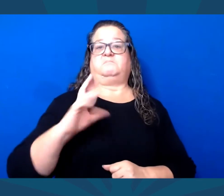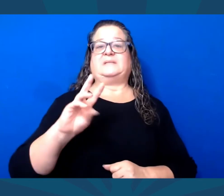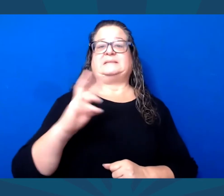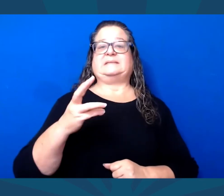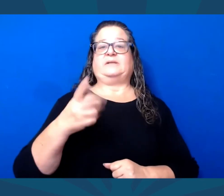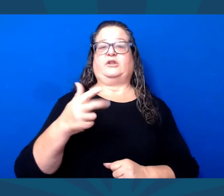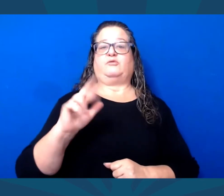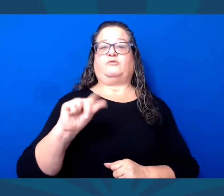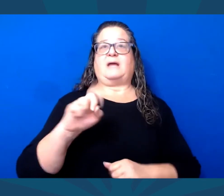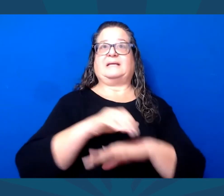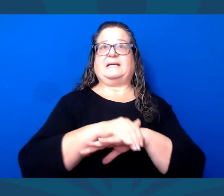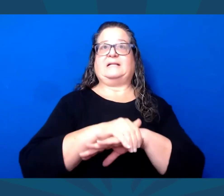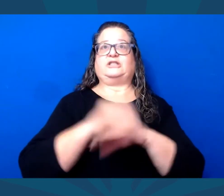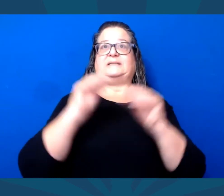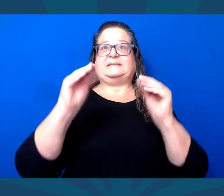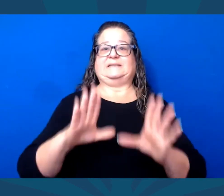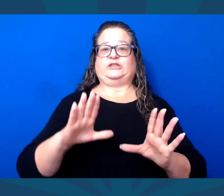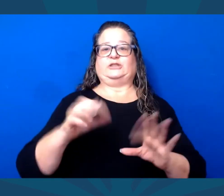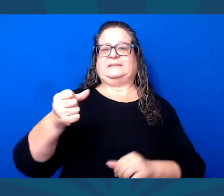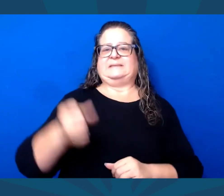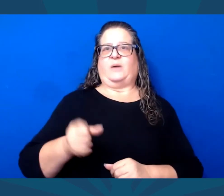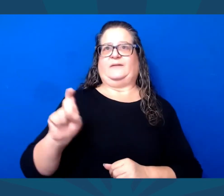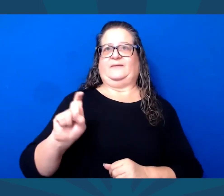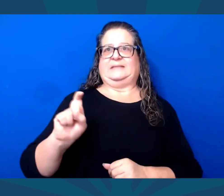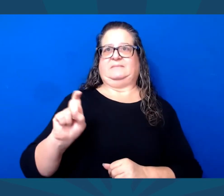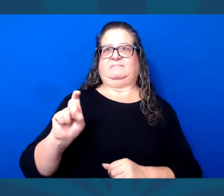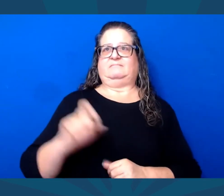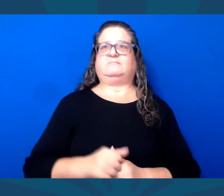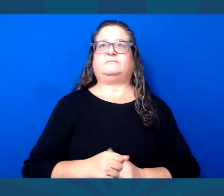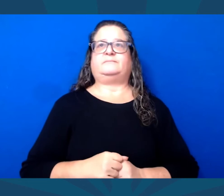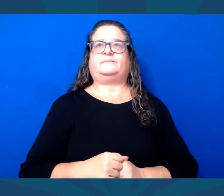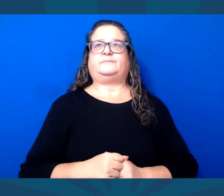As a former 6th grade English teacher in South Phoenix,